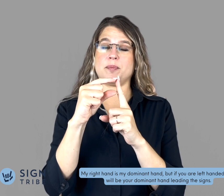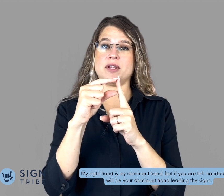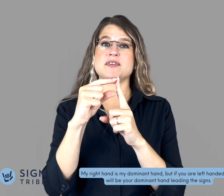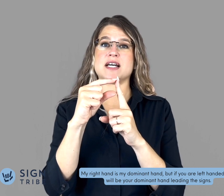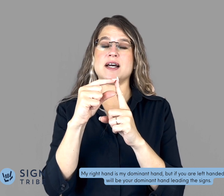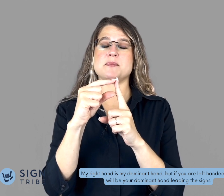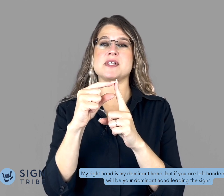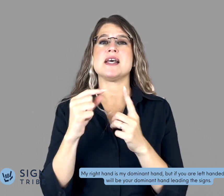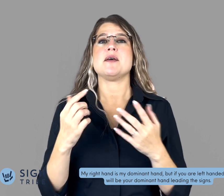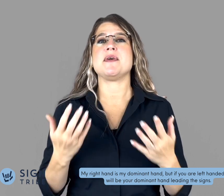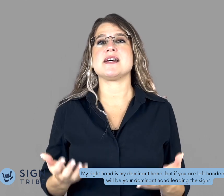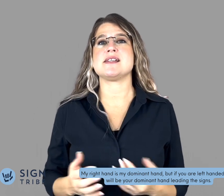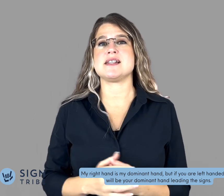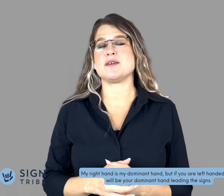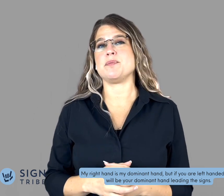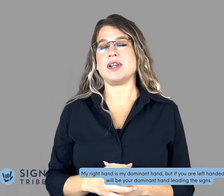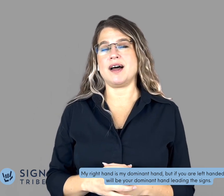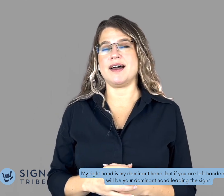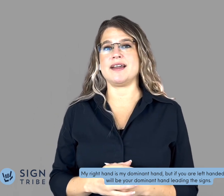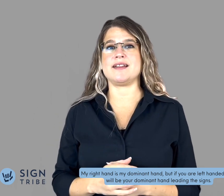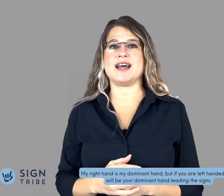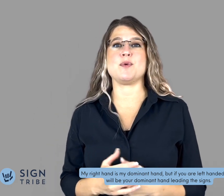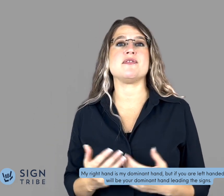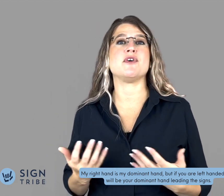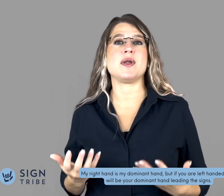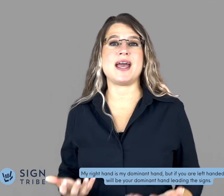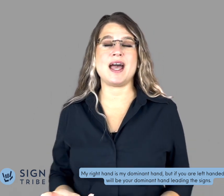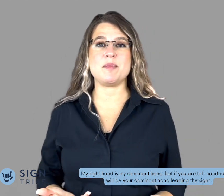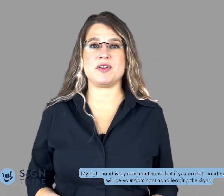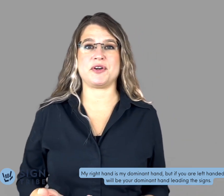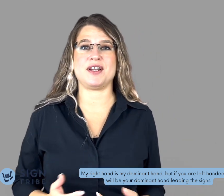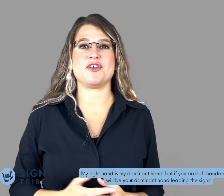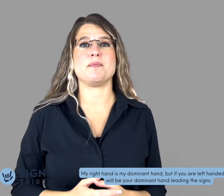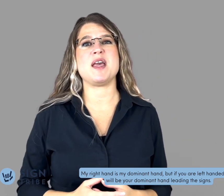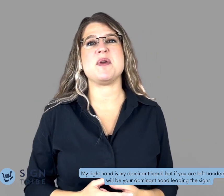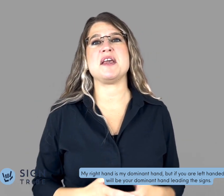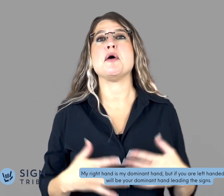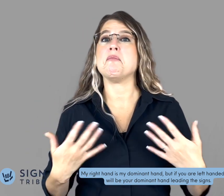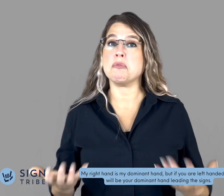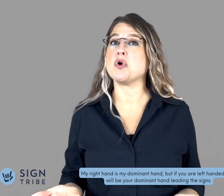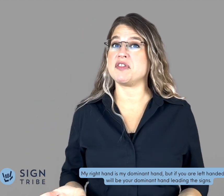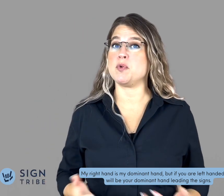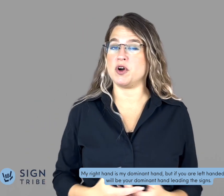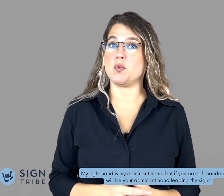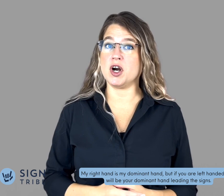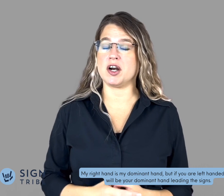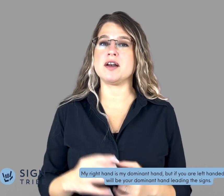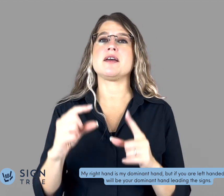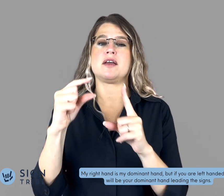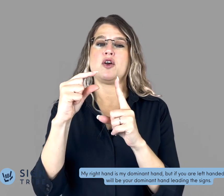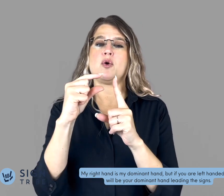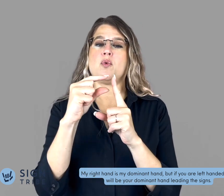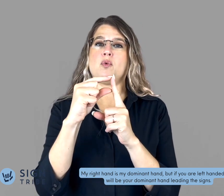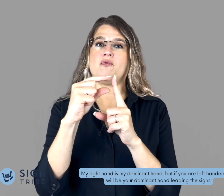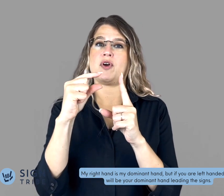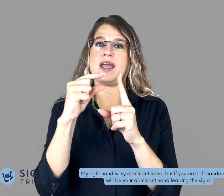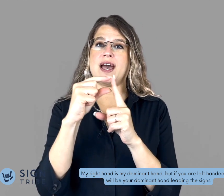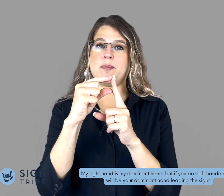of times because it's implied that with vocabulary, there may be more than one word.